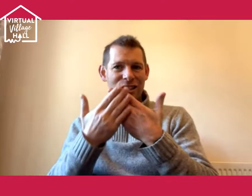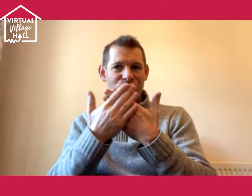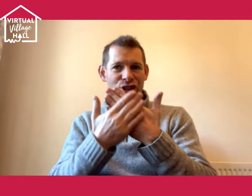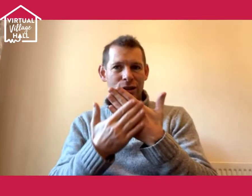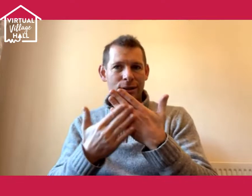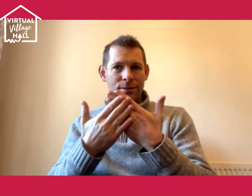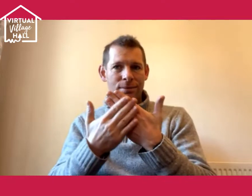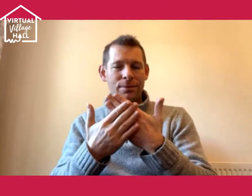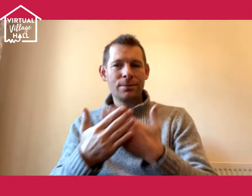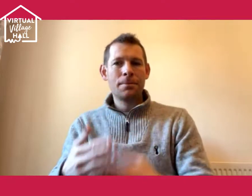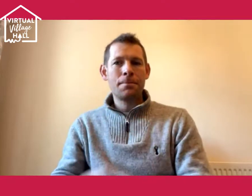Asian,